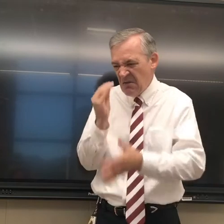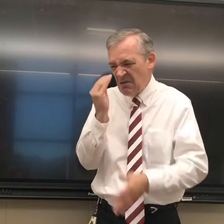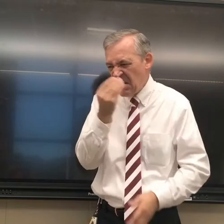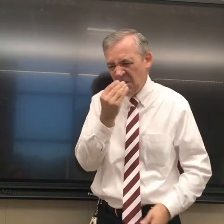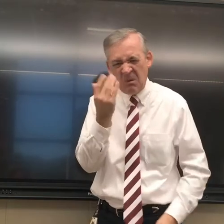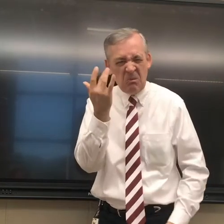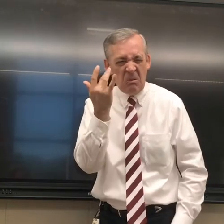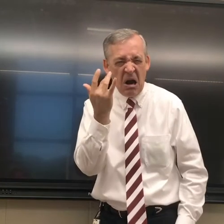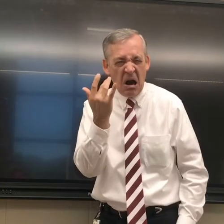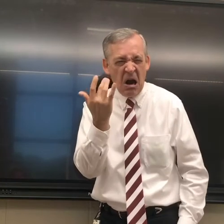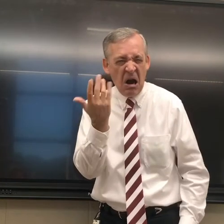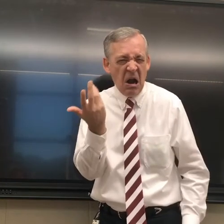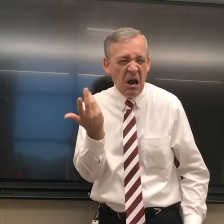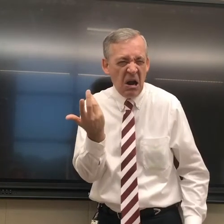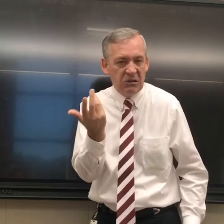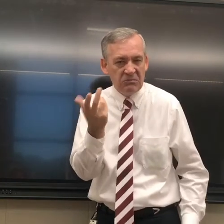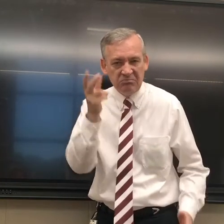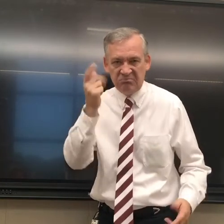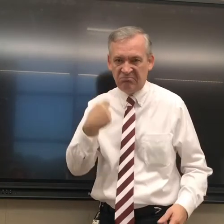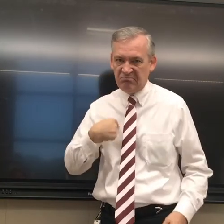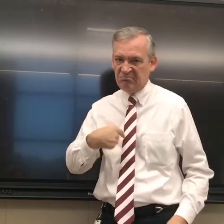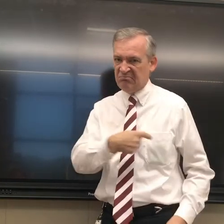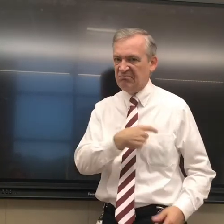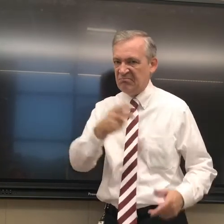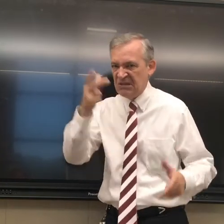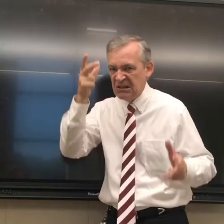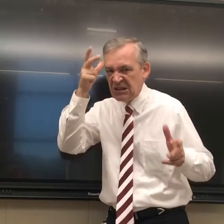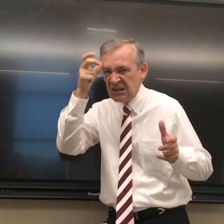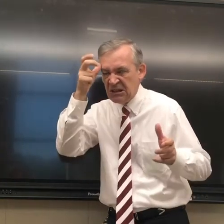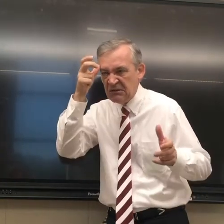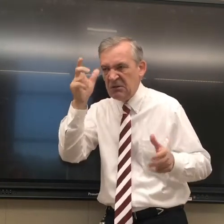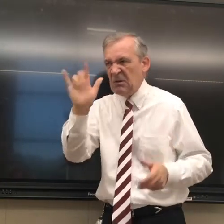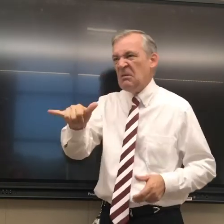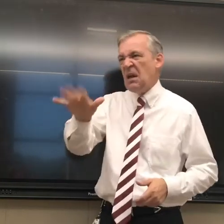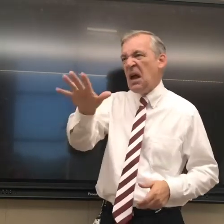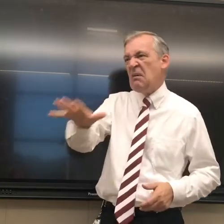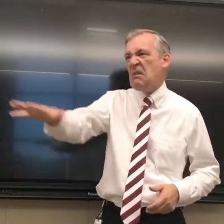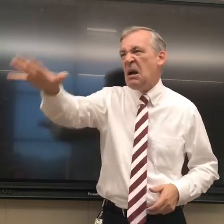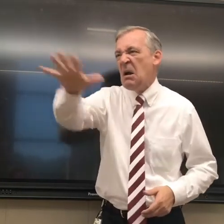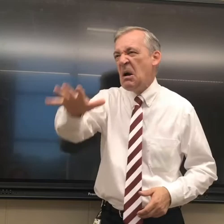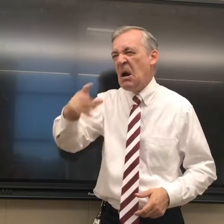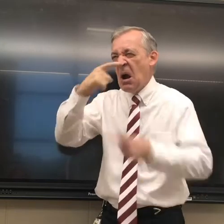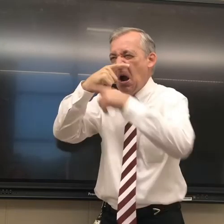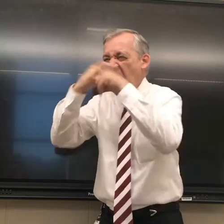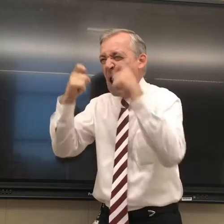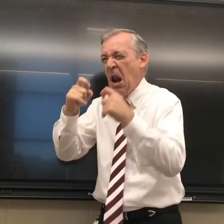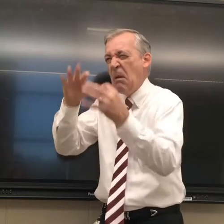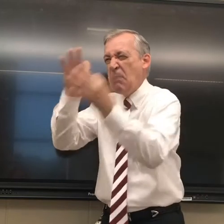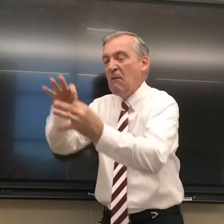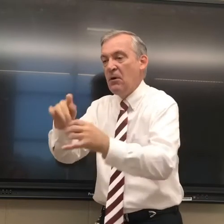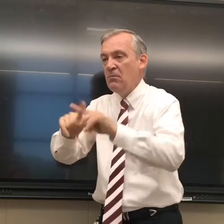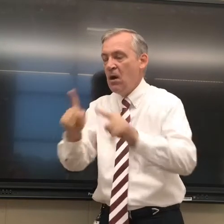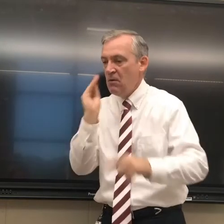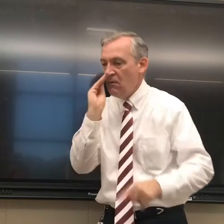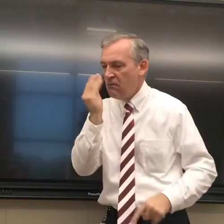They interfered with the perfect ugliness of that place. They were too beautiful.